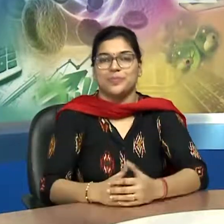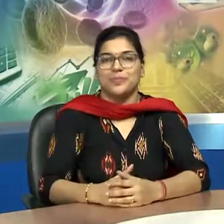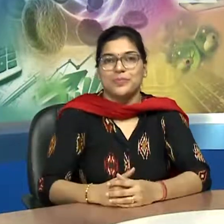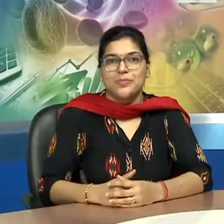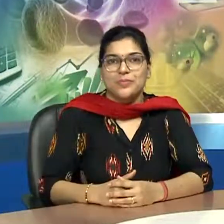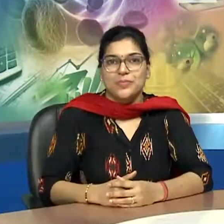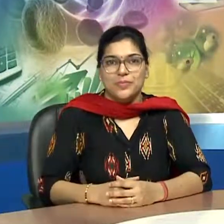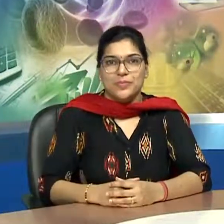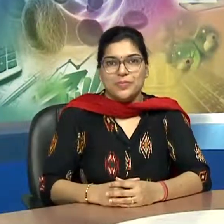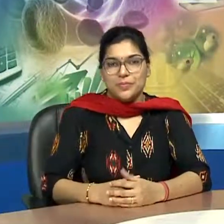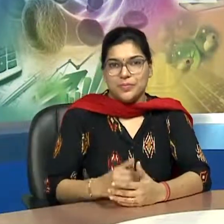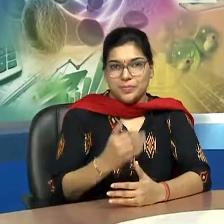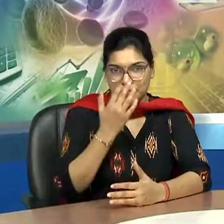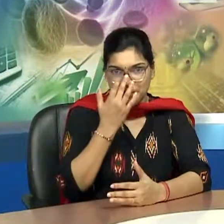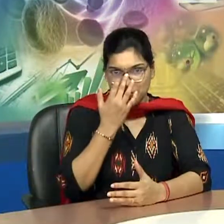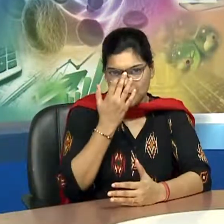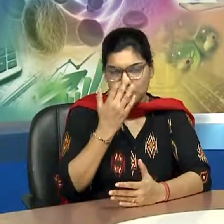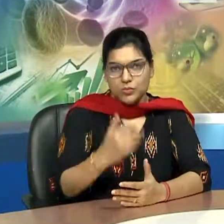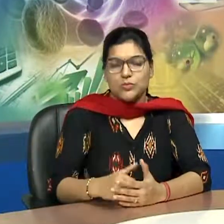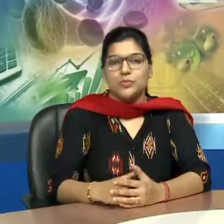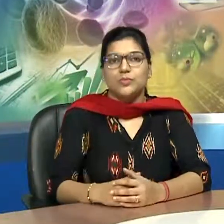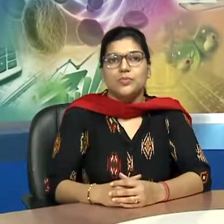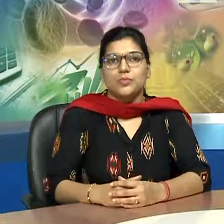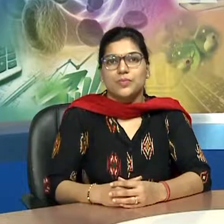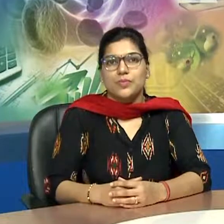us begin the exercises.